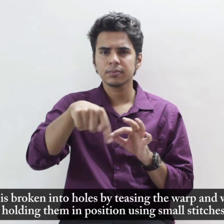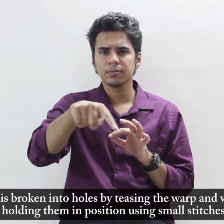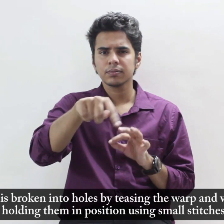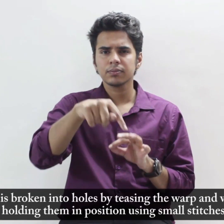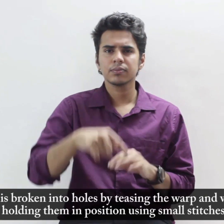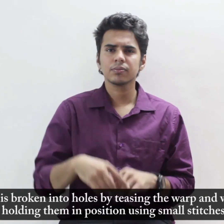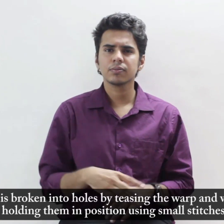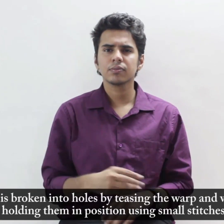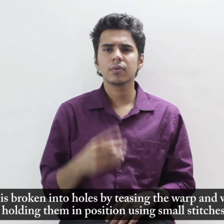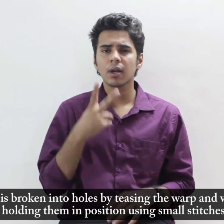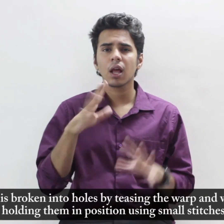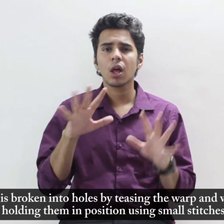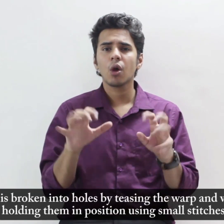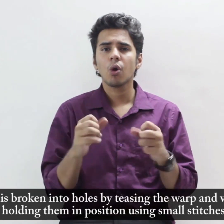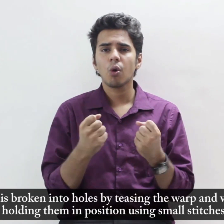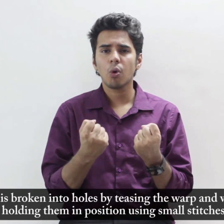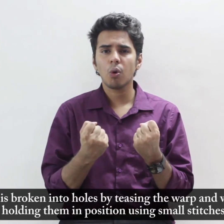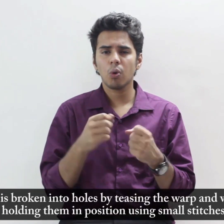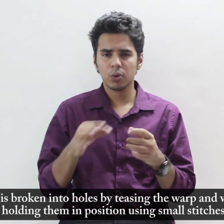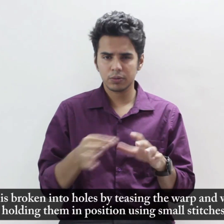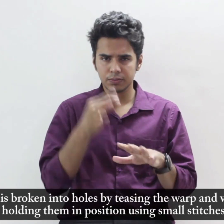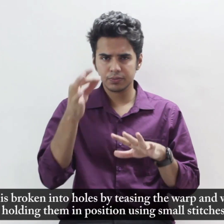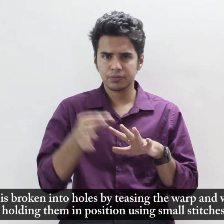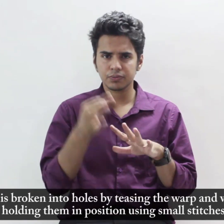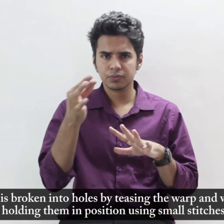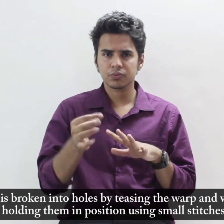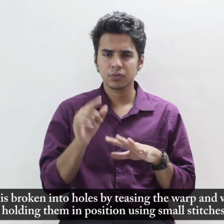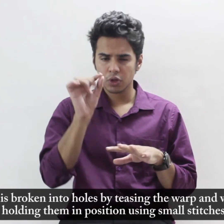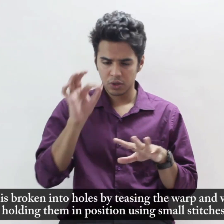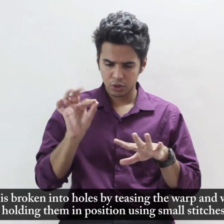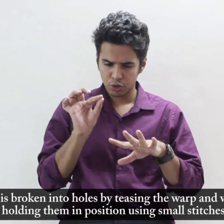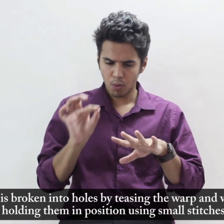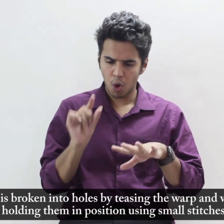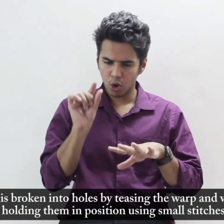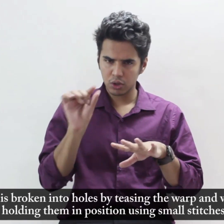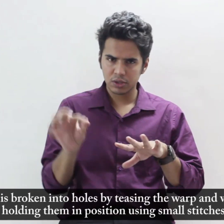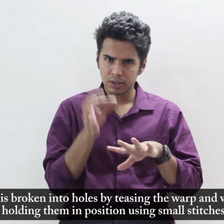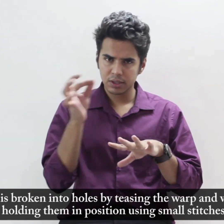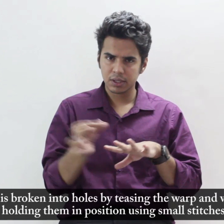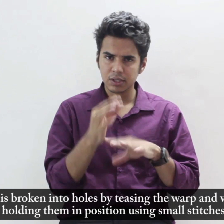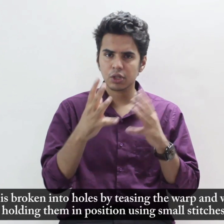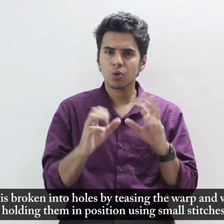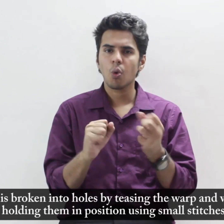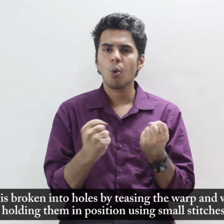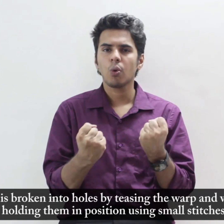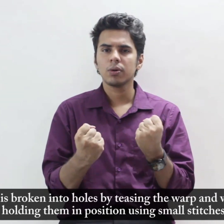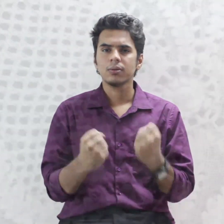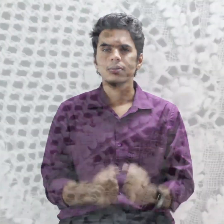by teasing a wap and V yarns and holding them in position using small